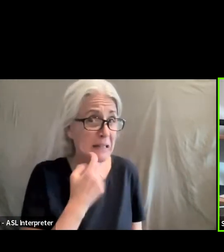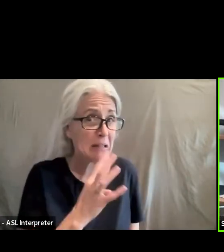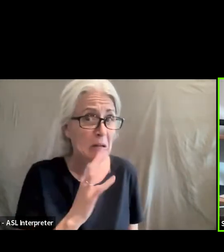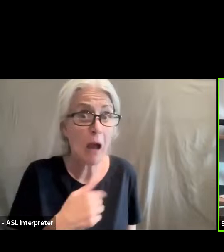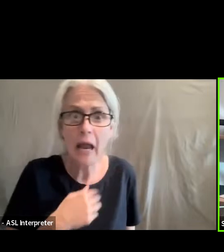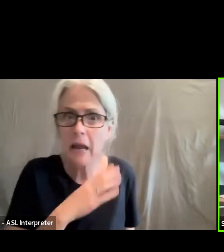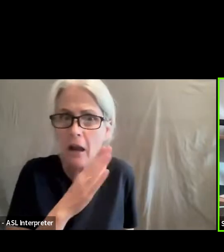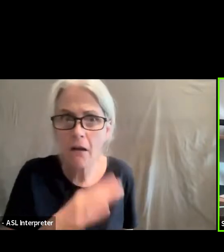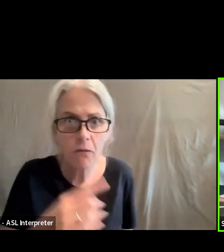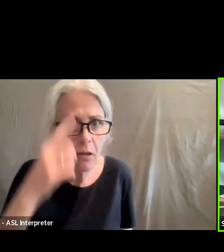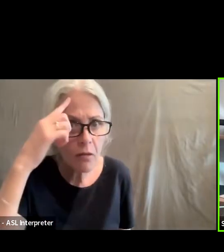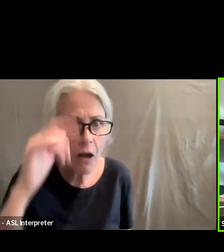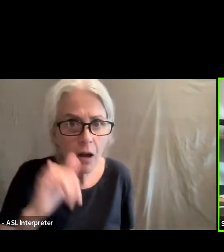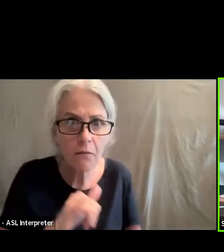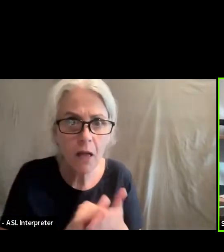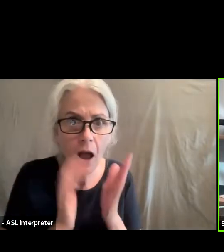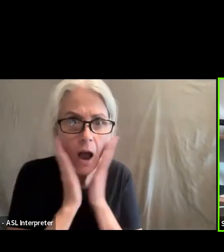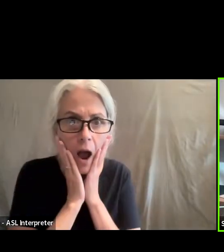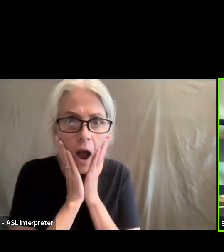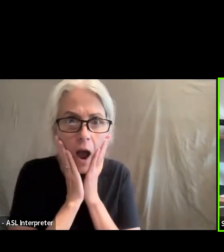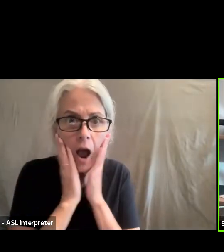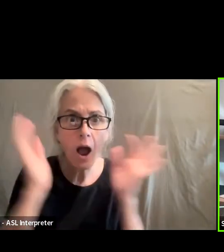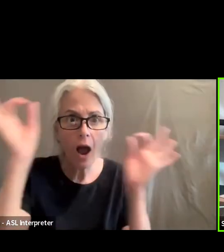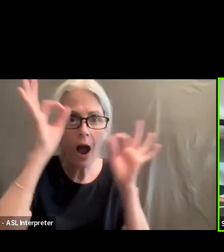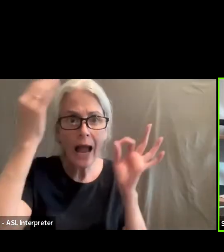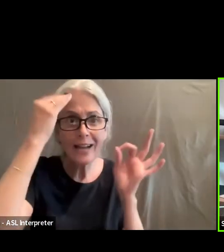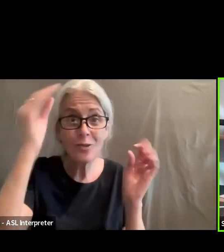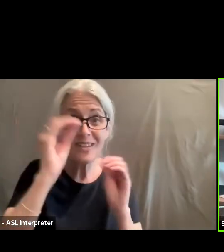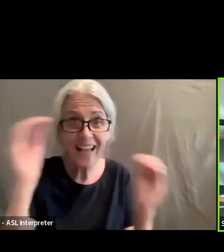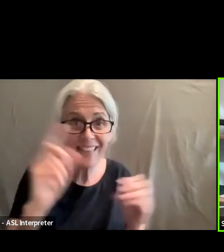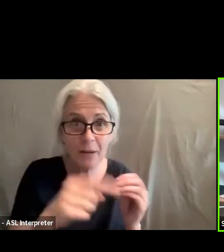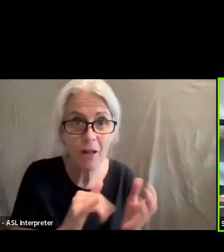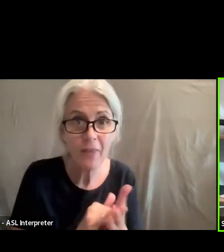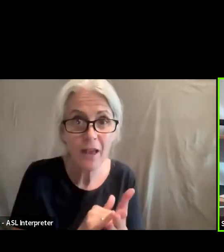Like, wow, I don't know any of that. And that's,